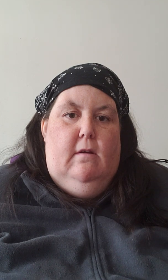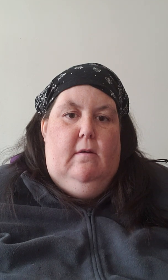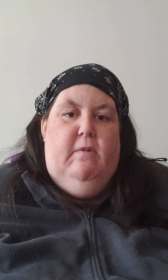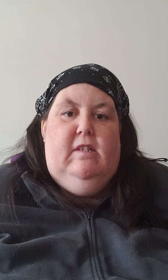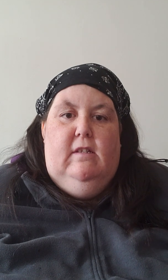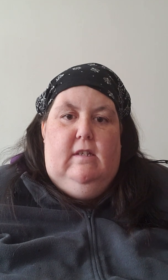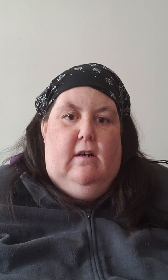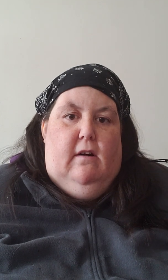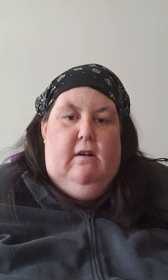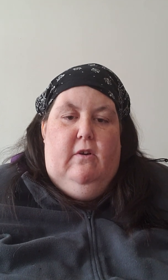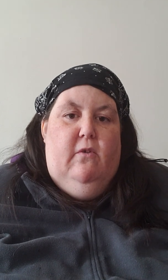and be sincere. You know,